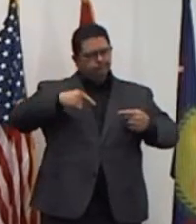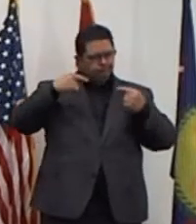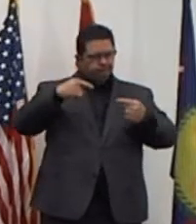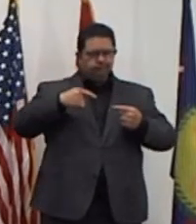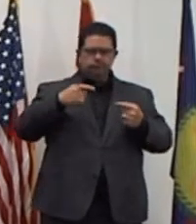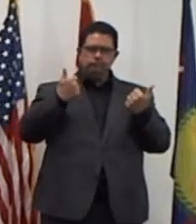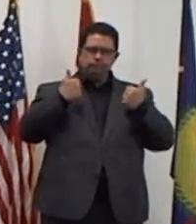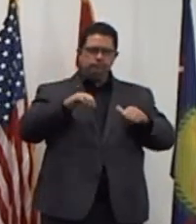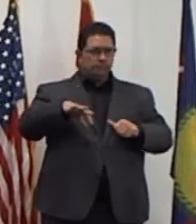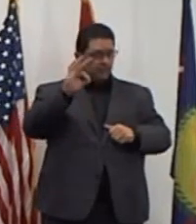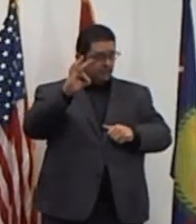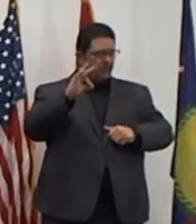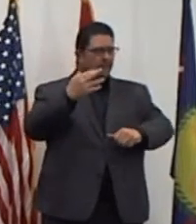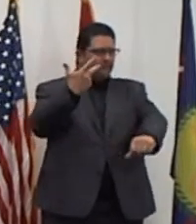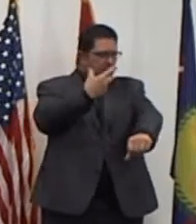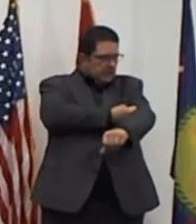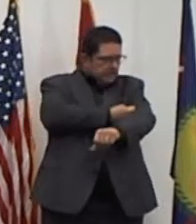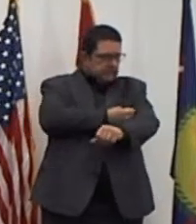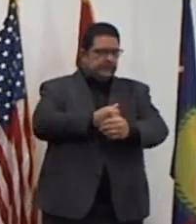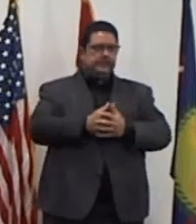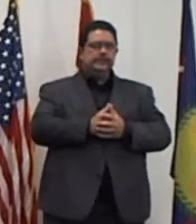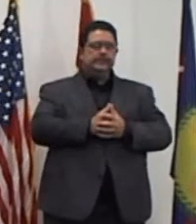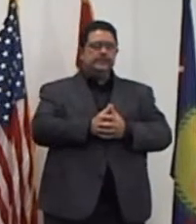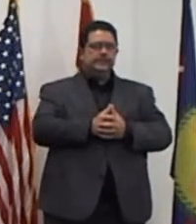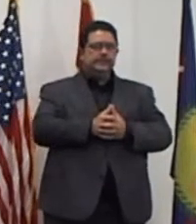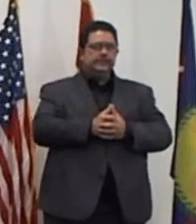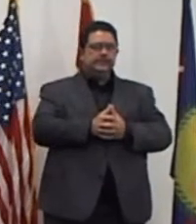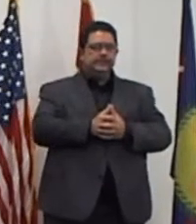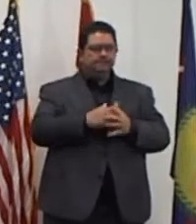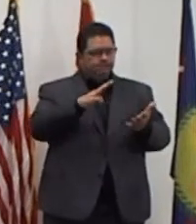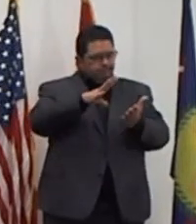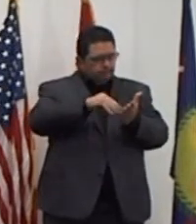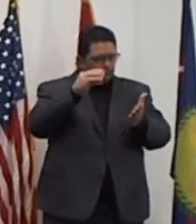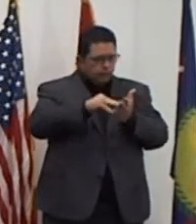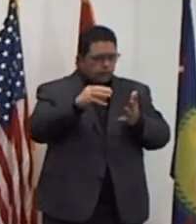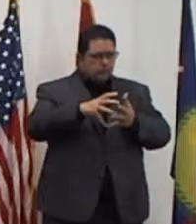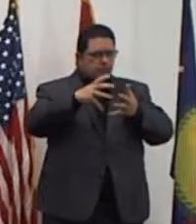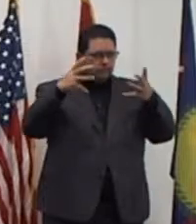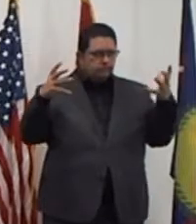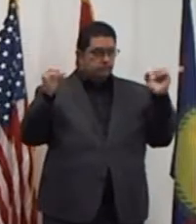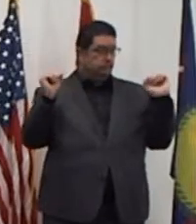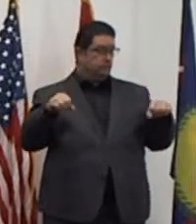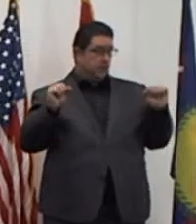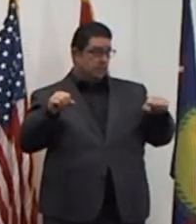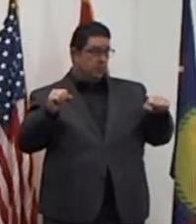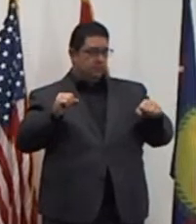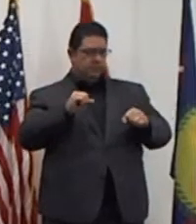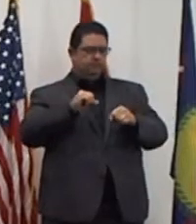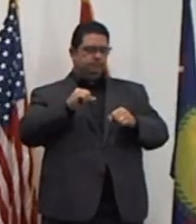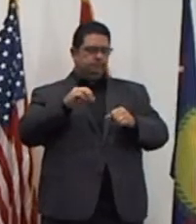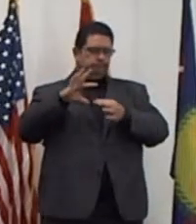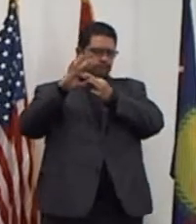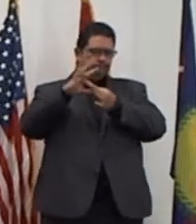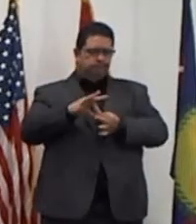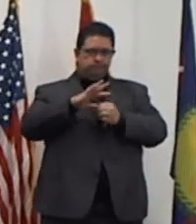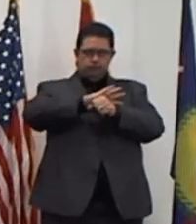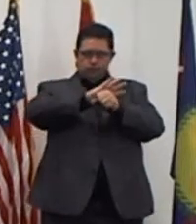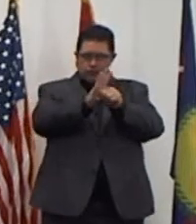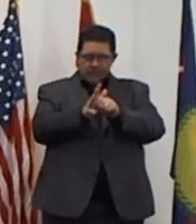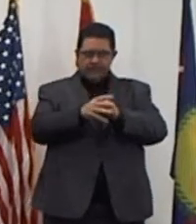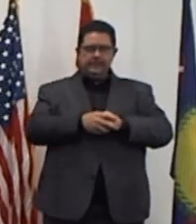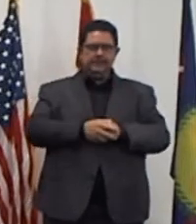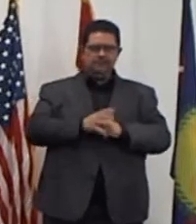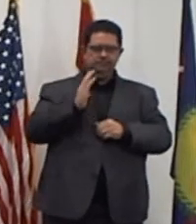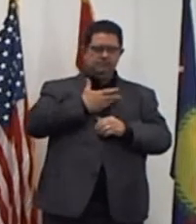find a vaccine and to learn as much as possible about COVID-19. In our country, in